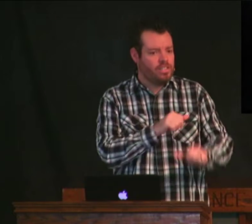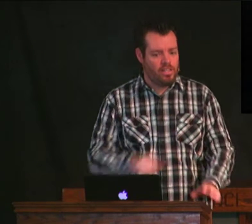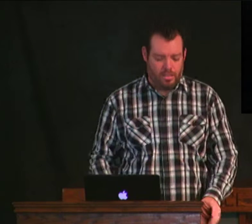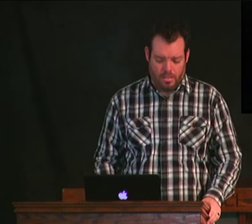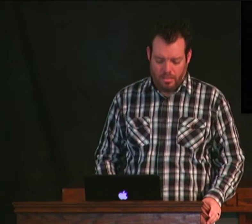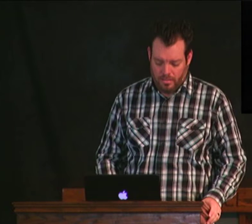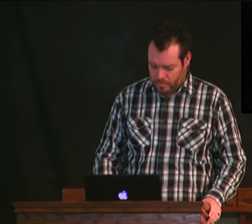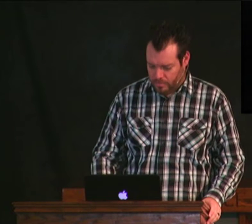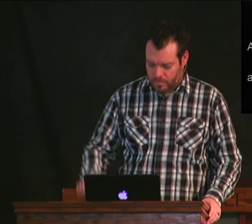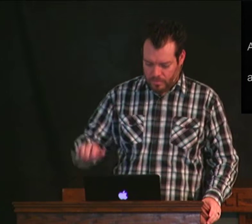other.